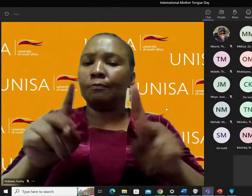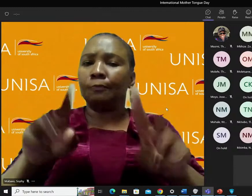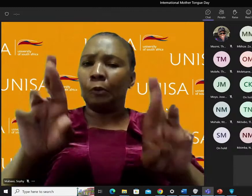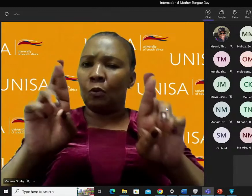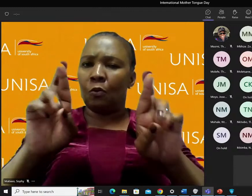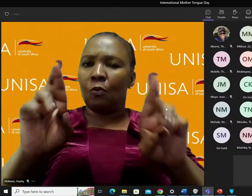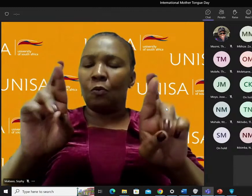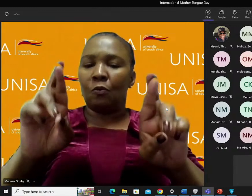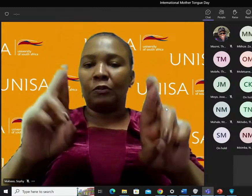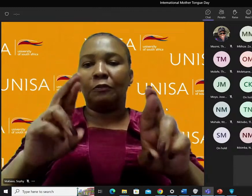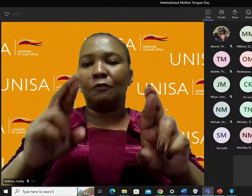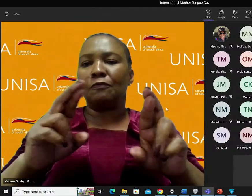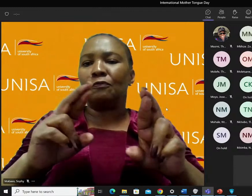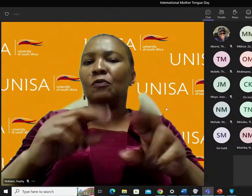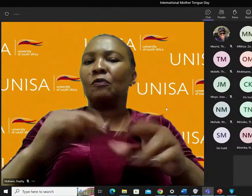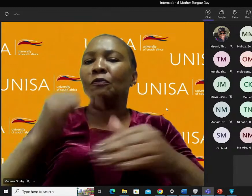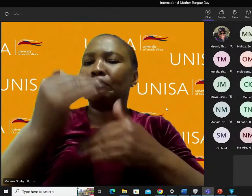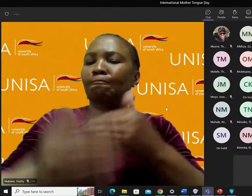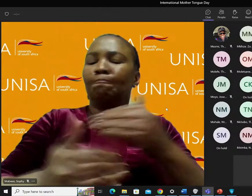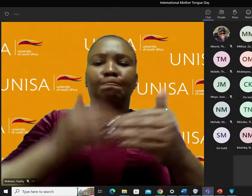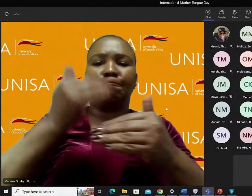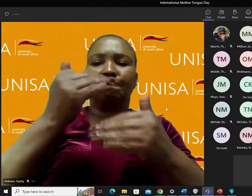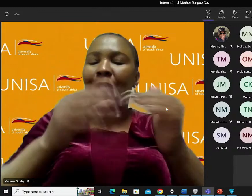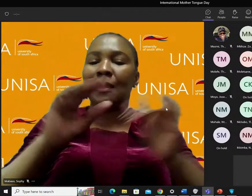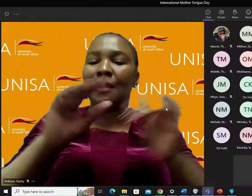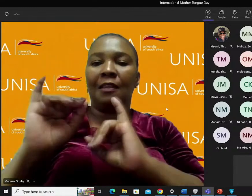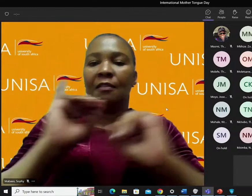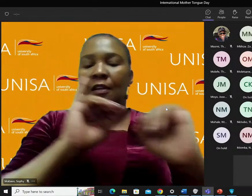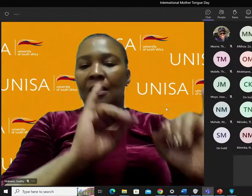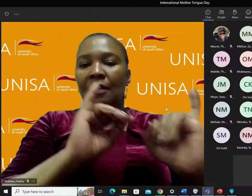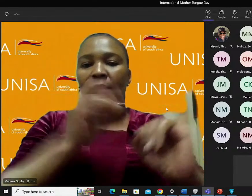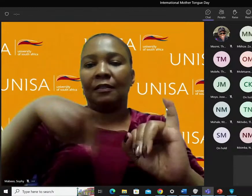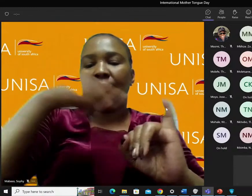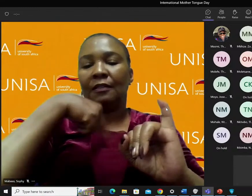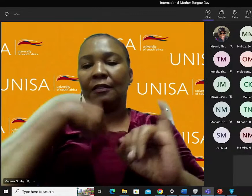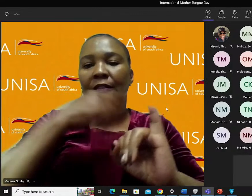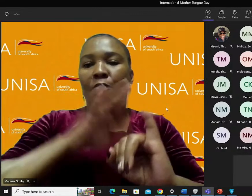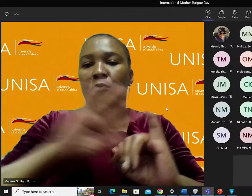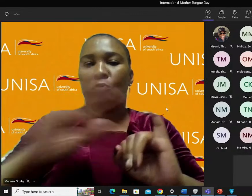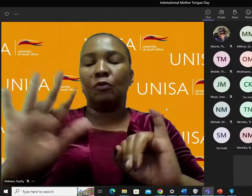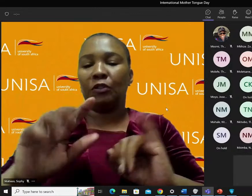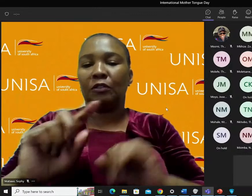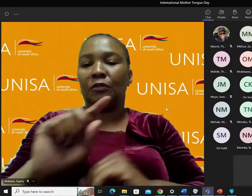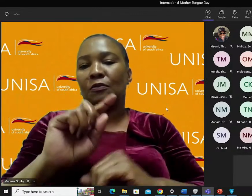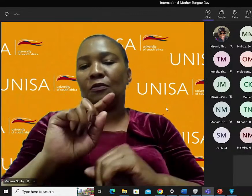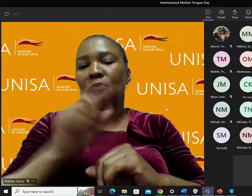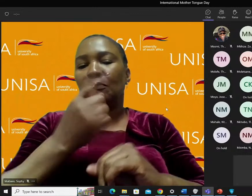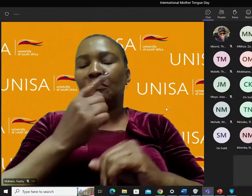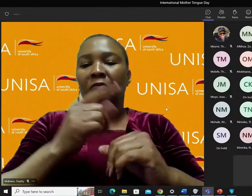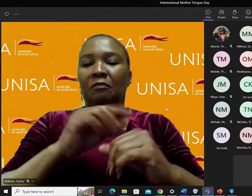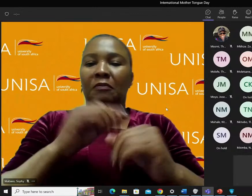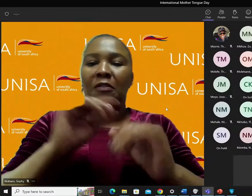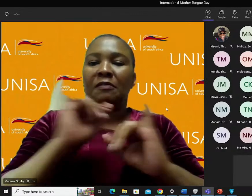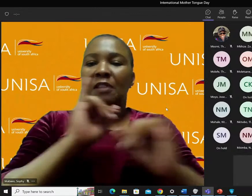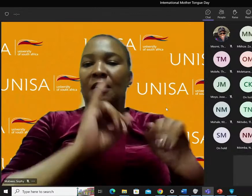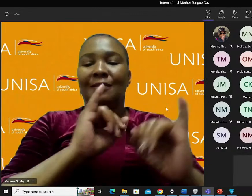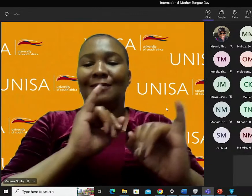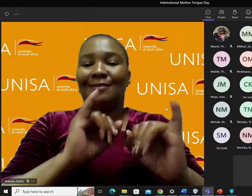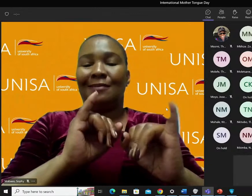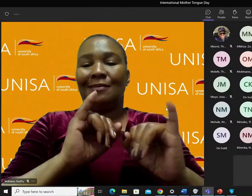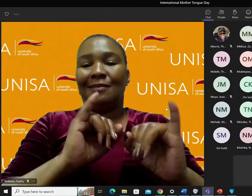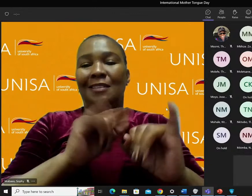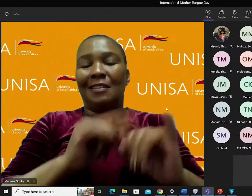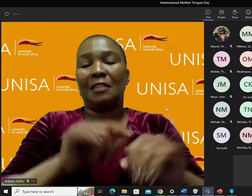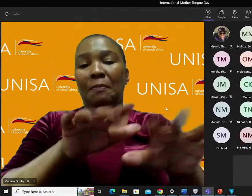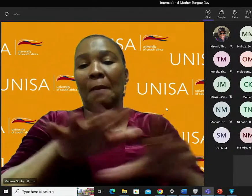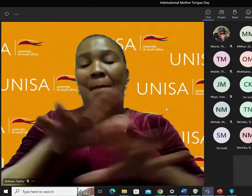will forever invite us, and also not also invite us in such public